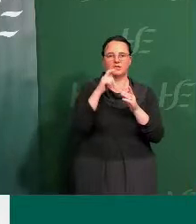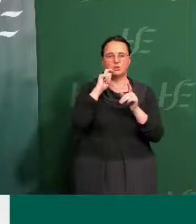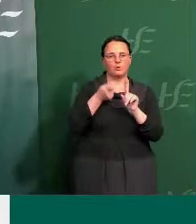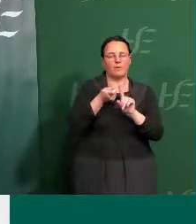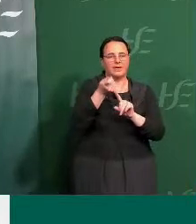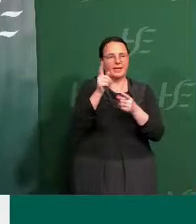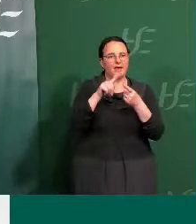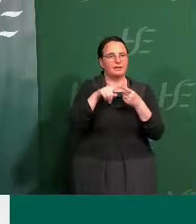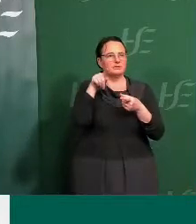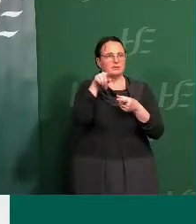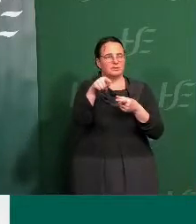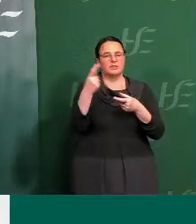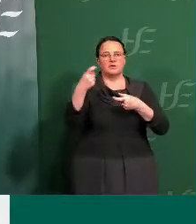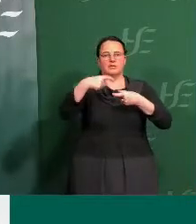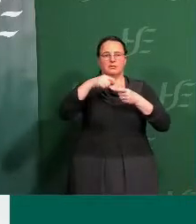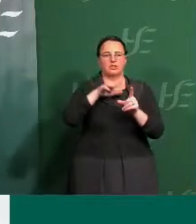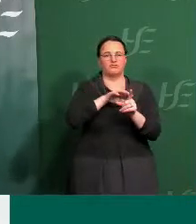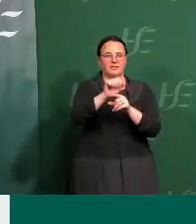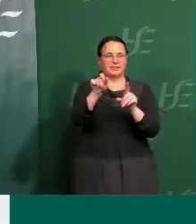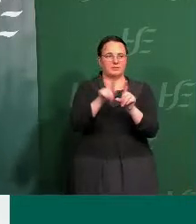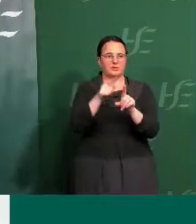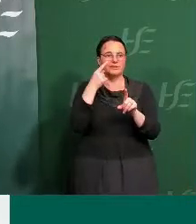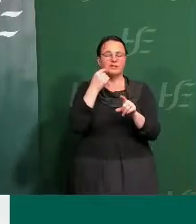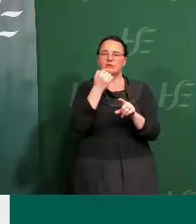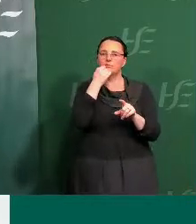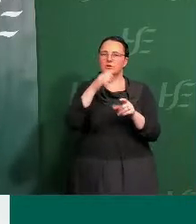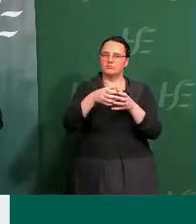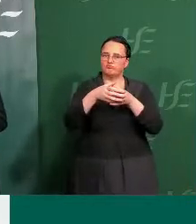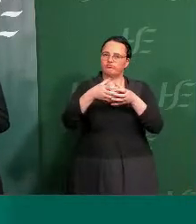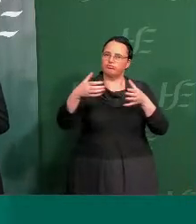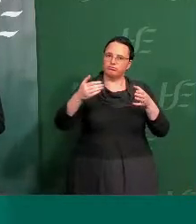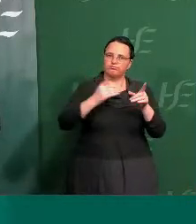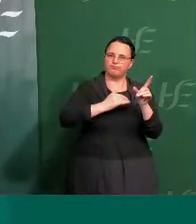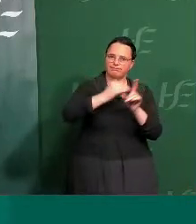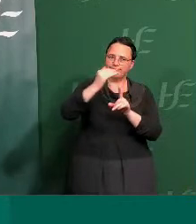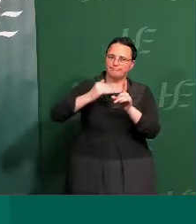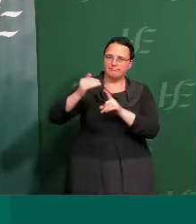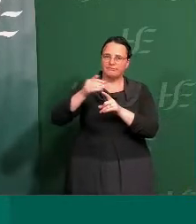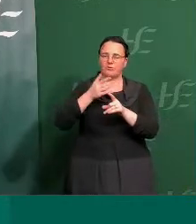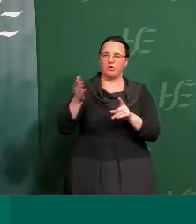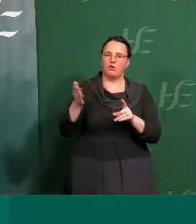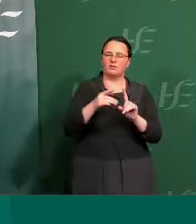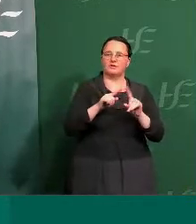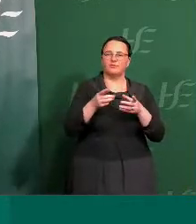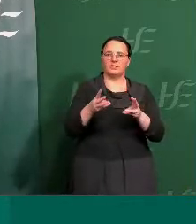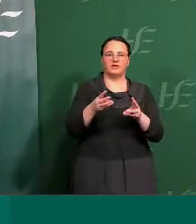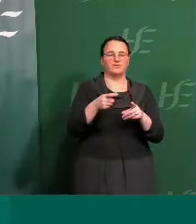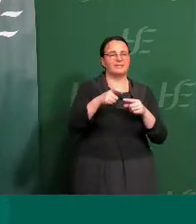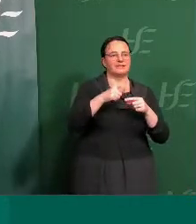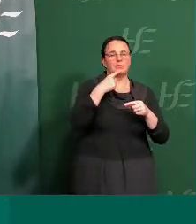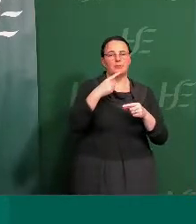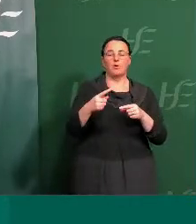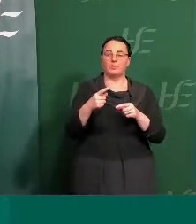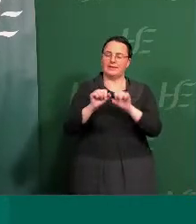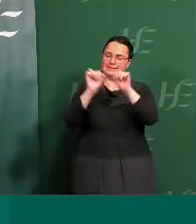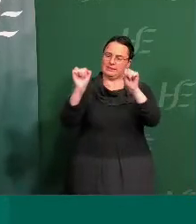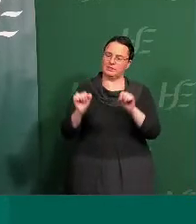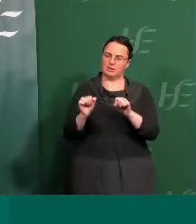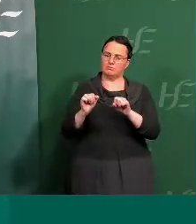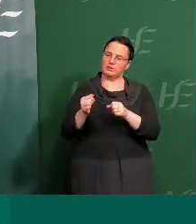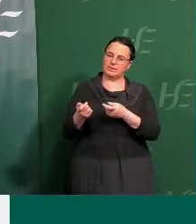So certainly we're still continuing to see increased numbers across all of the testing pathway, but the system is essentially performing